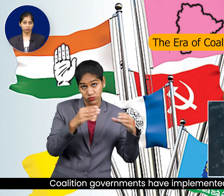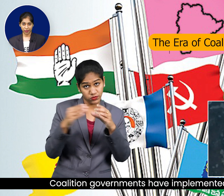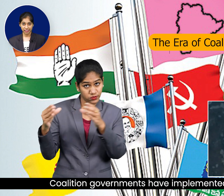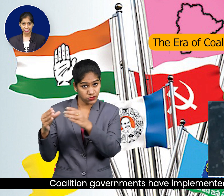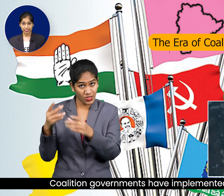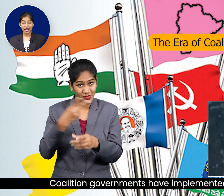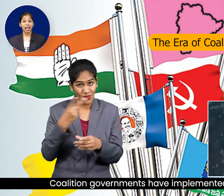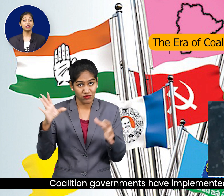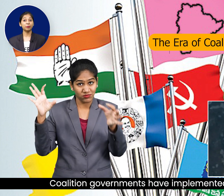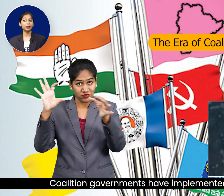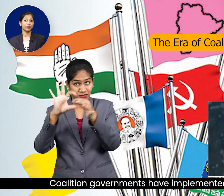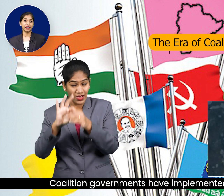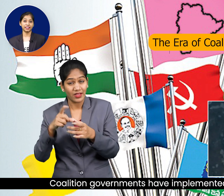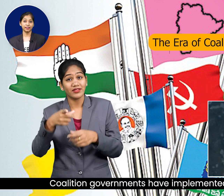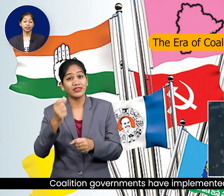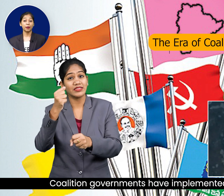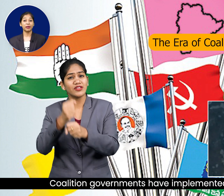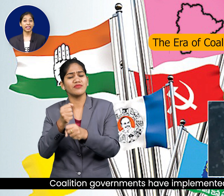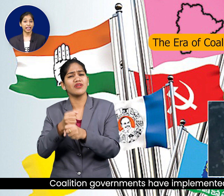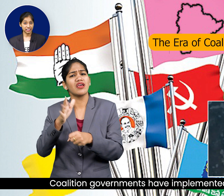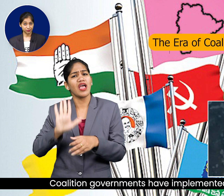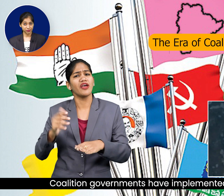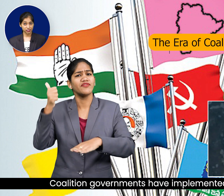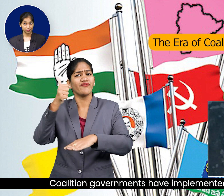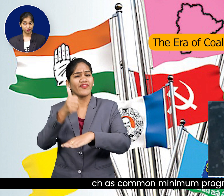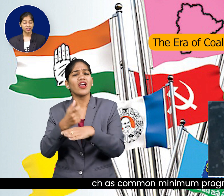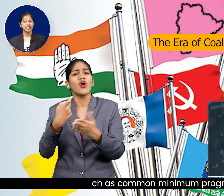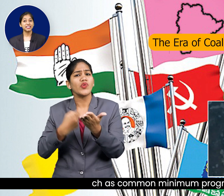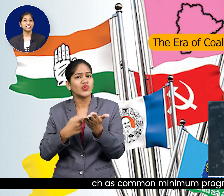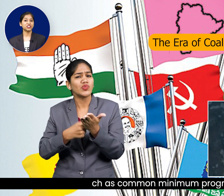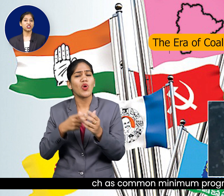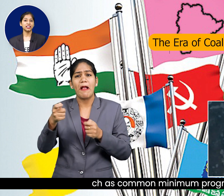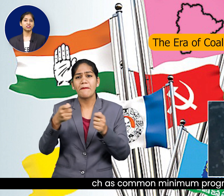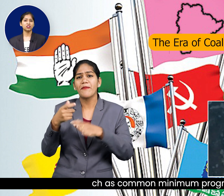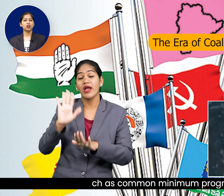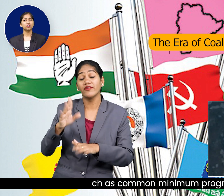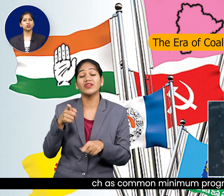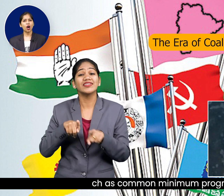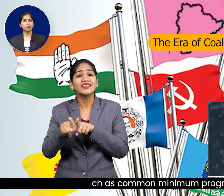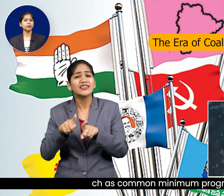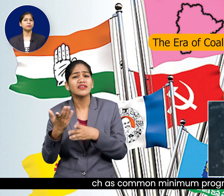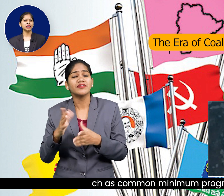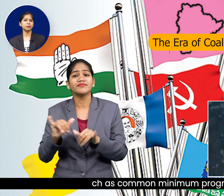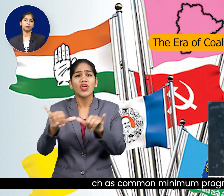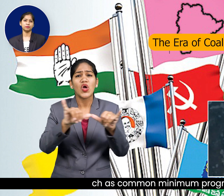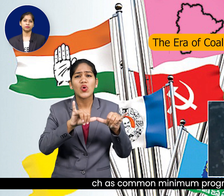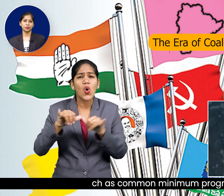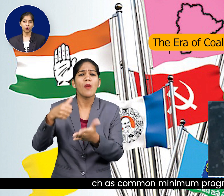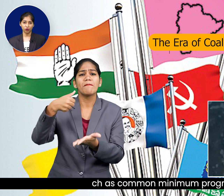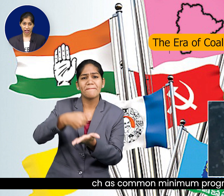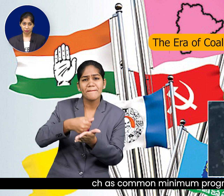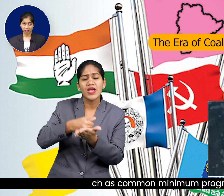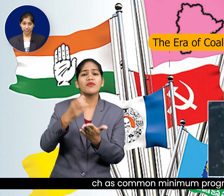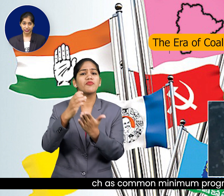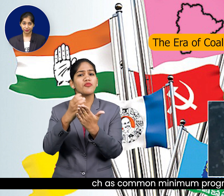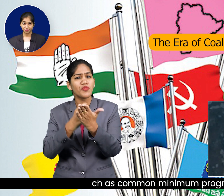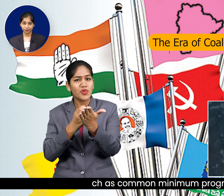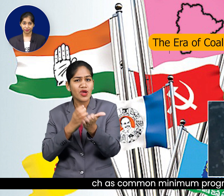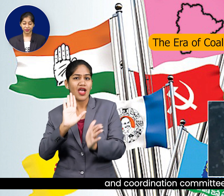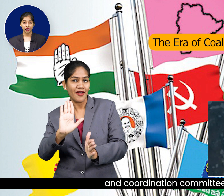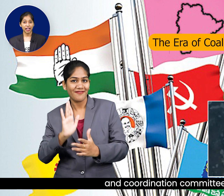Coalition governments have implemented mechanisms such as common minimum